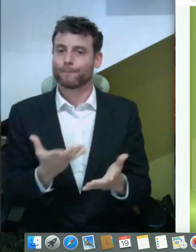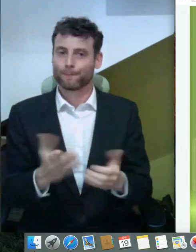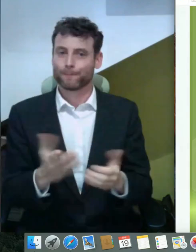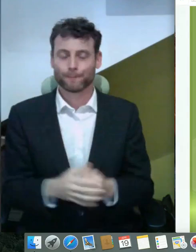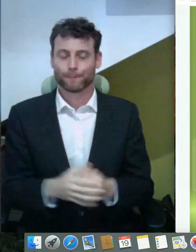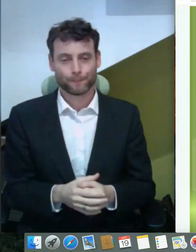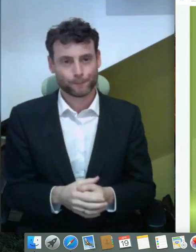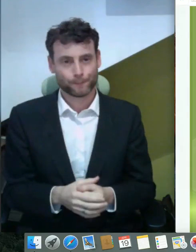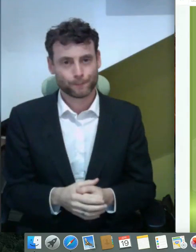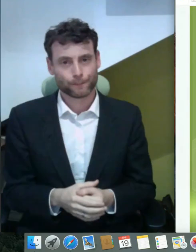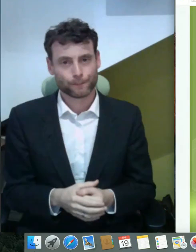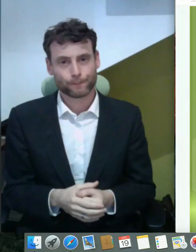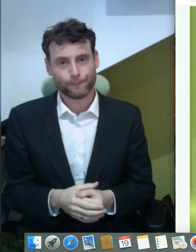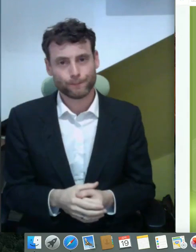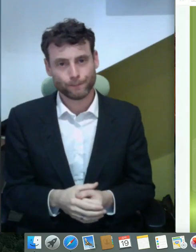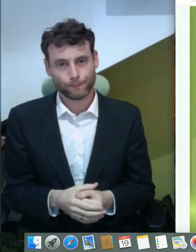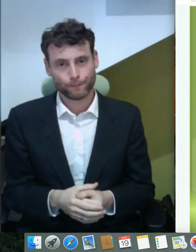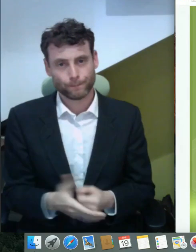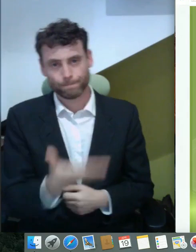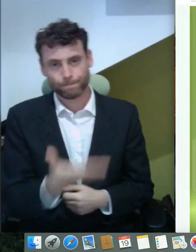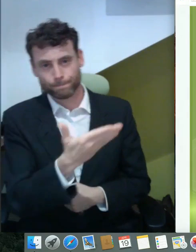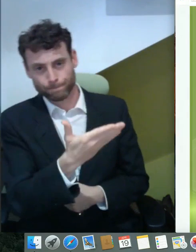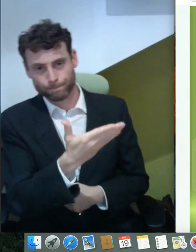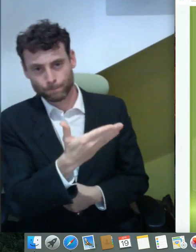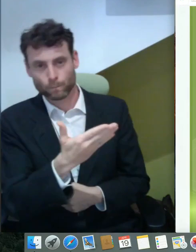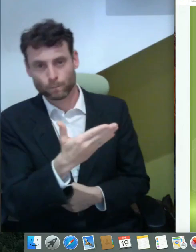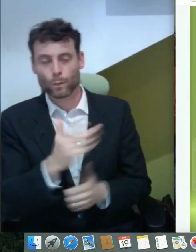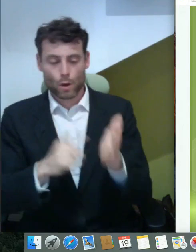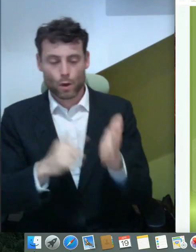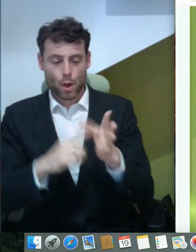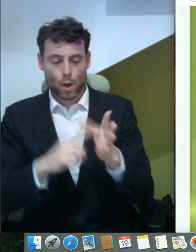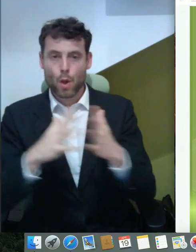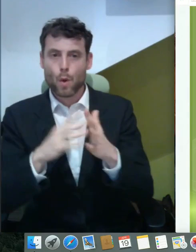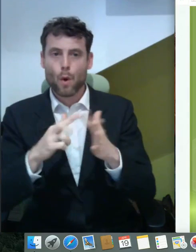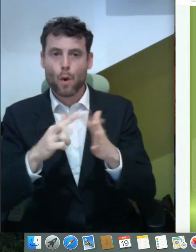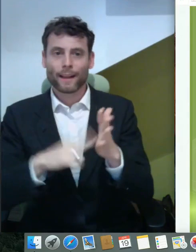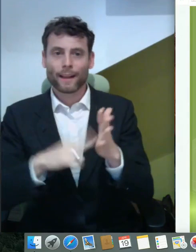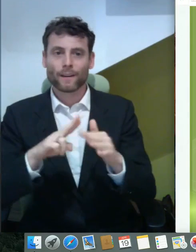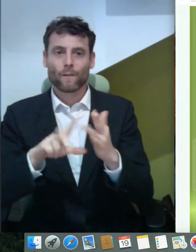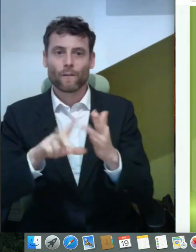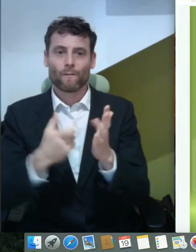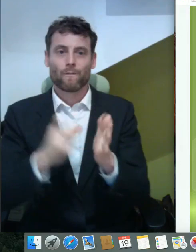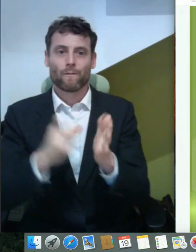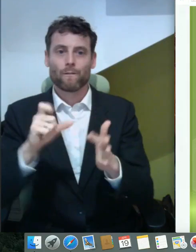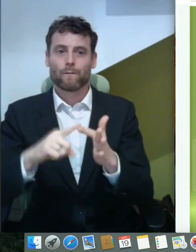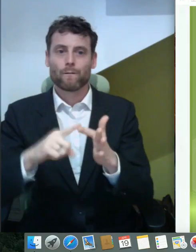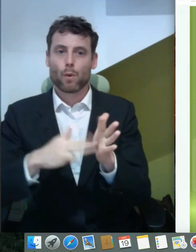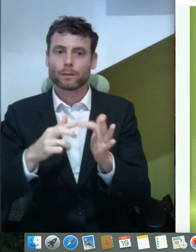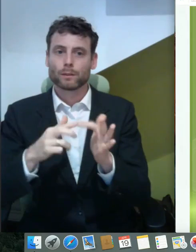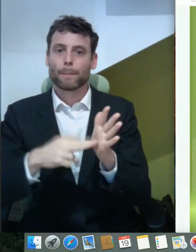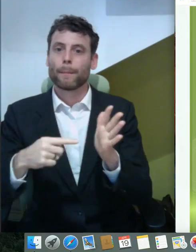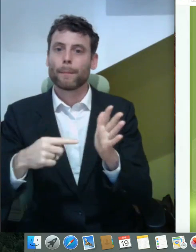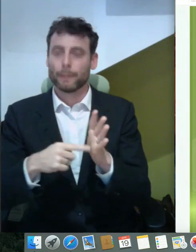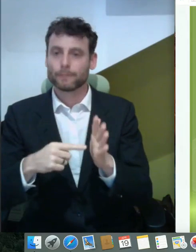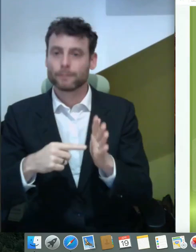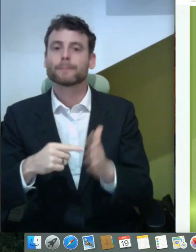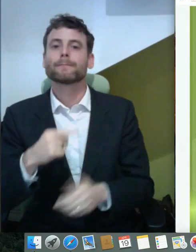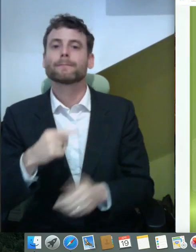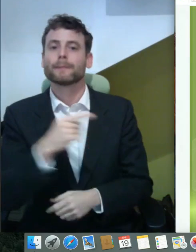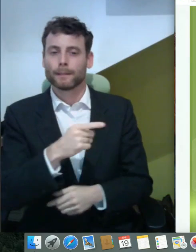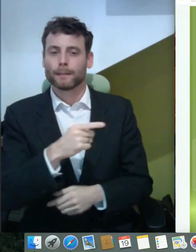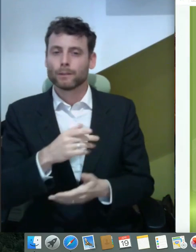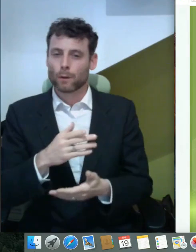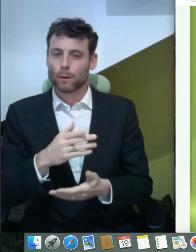Section I moves on to law enforcement, again stating that all of these best practices should be taken into account with regards